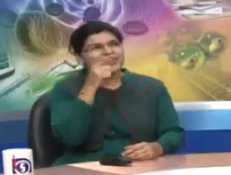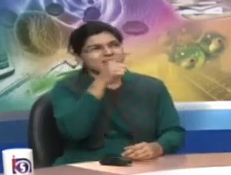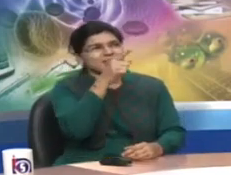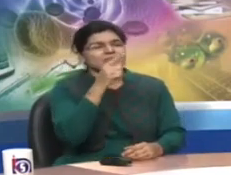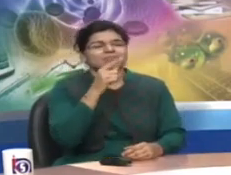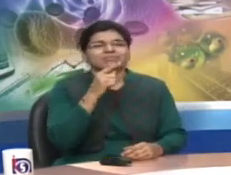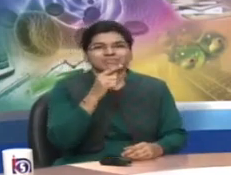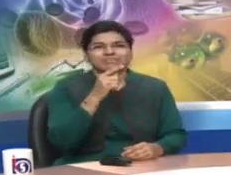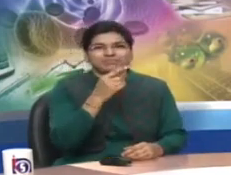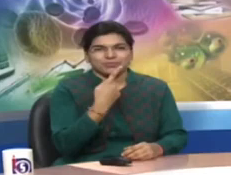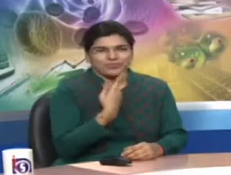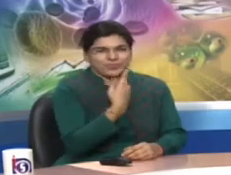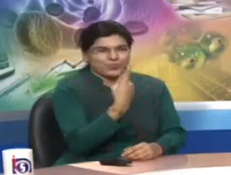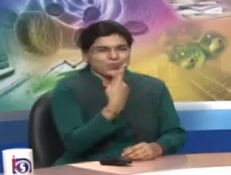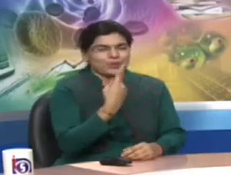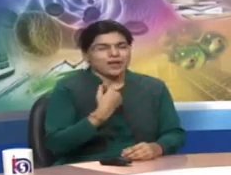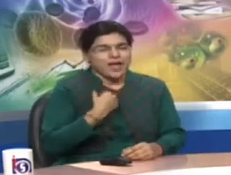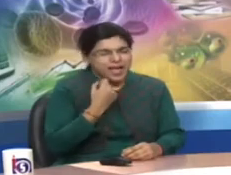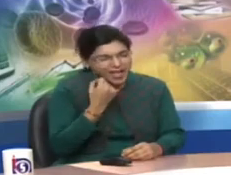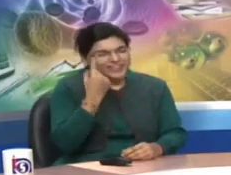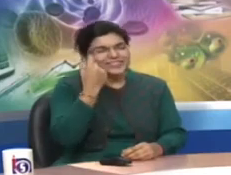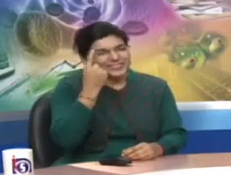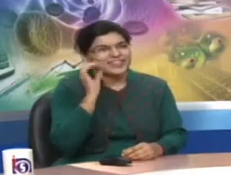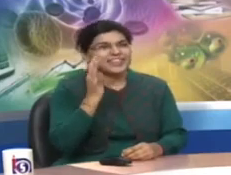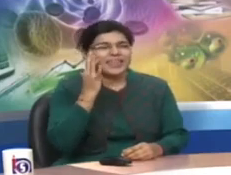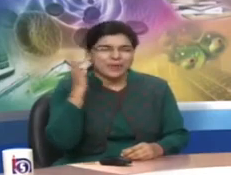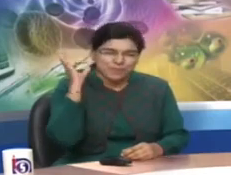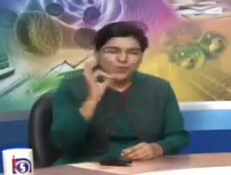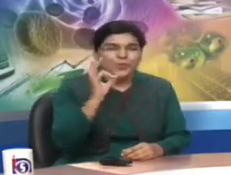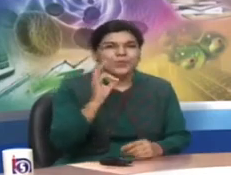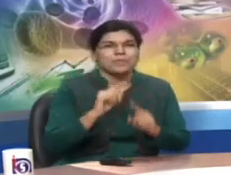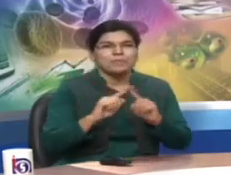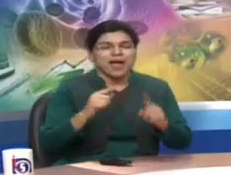Yet, I would like you to be aware of my thoughts.